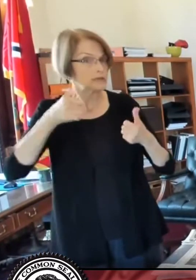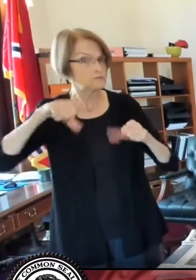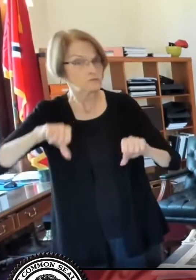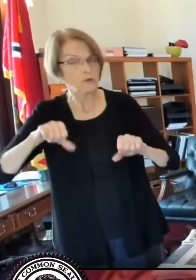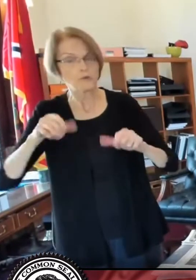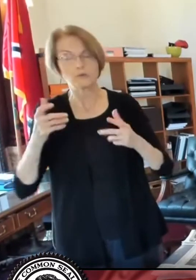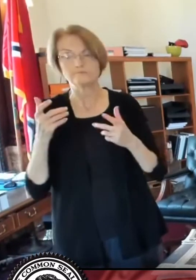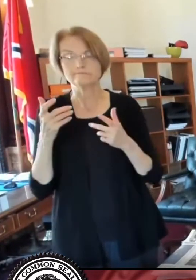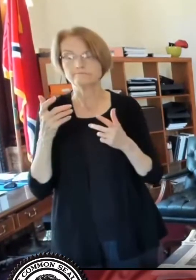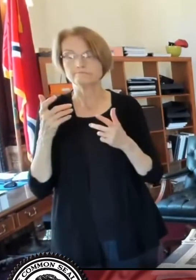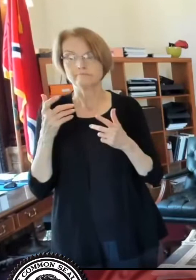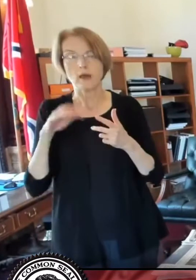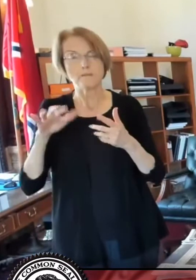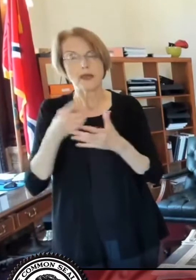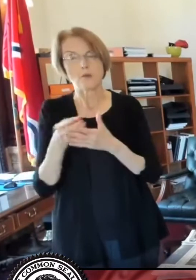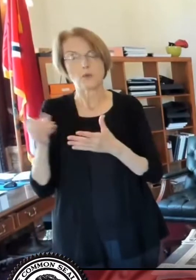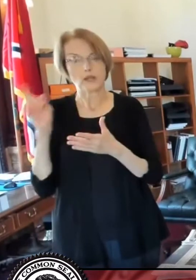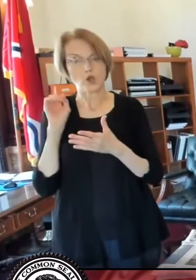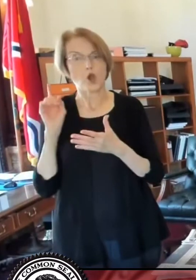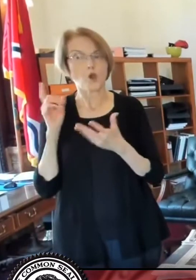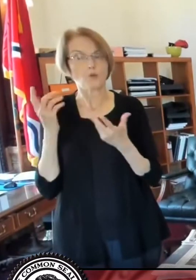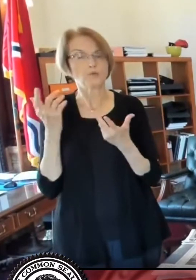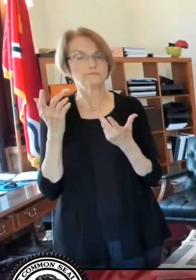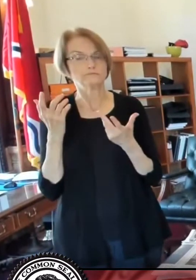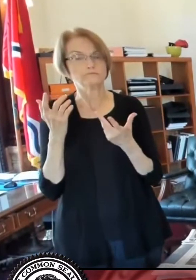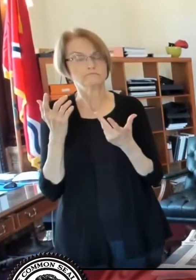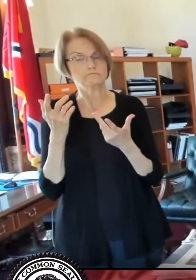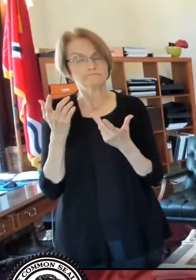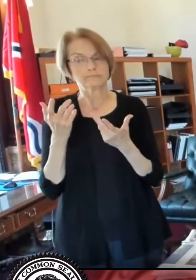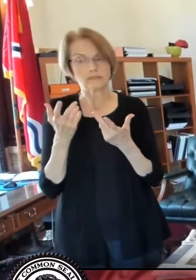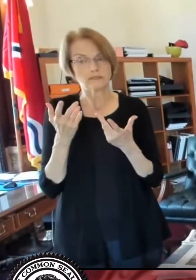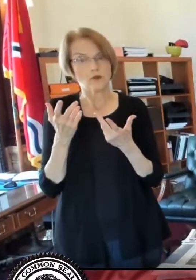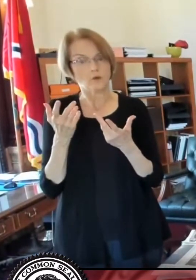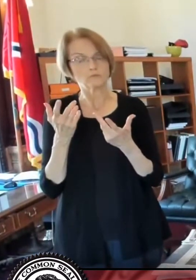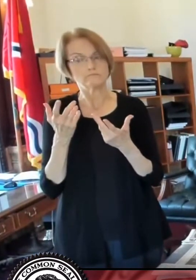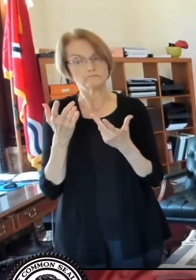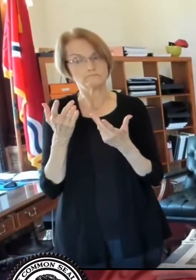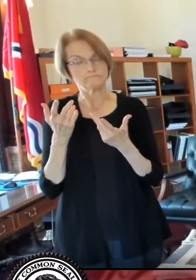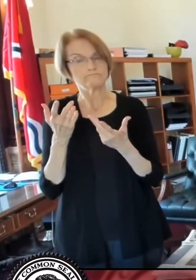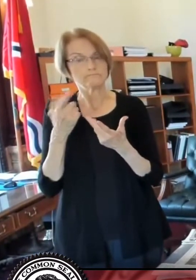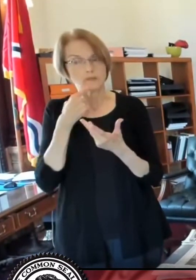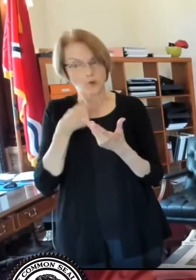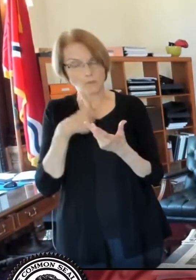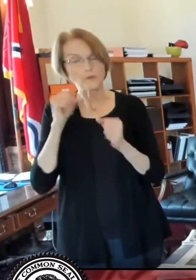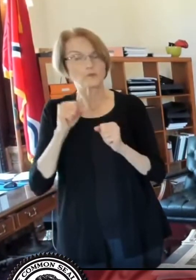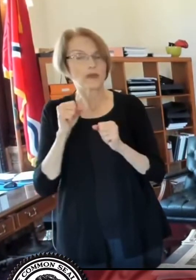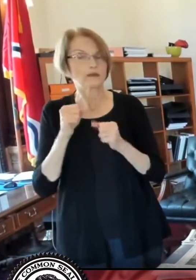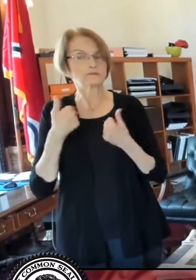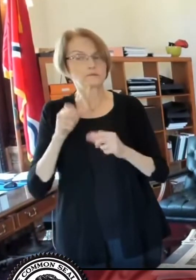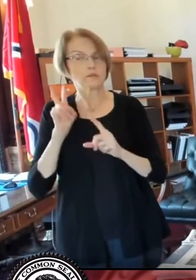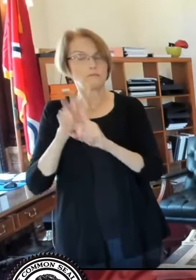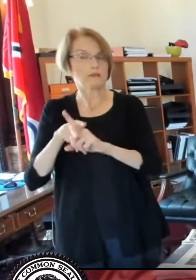last week, about a week ago. But you can still apply if you haven't. So that's,